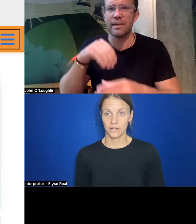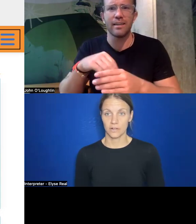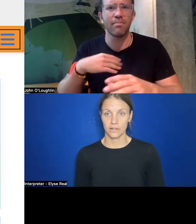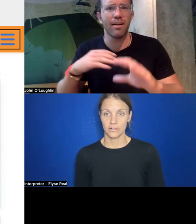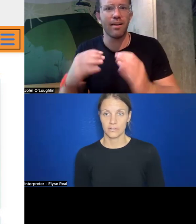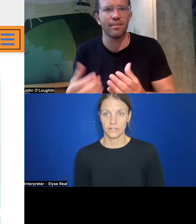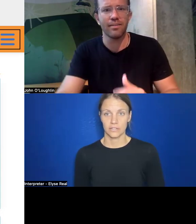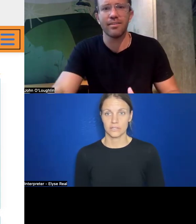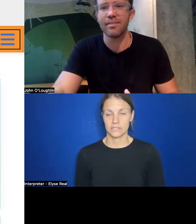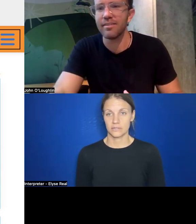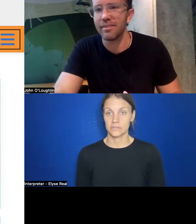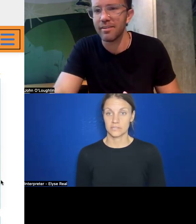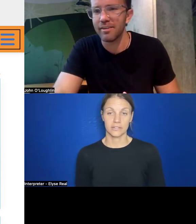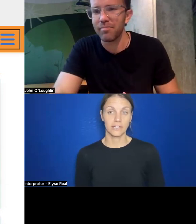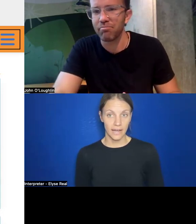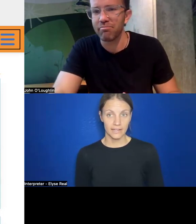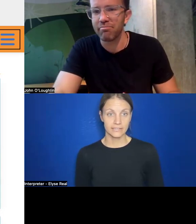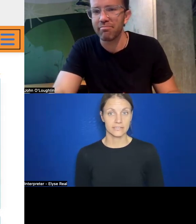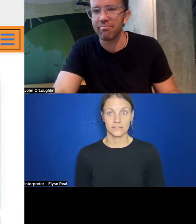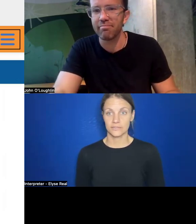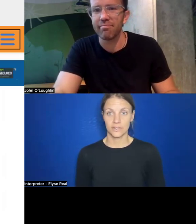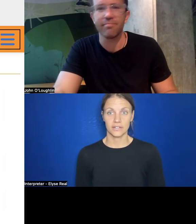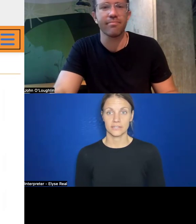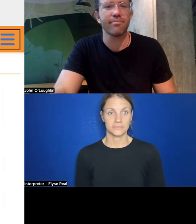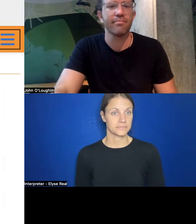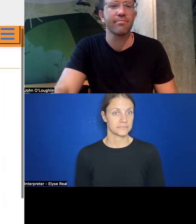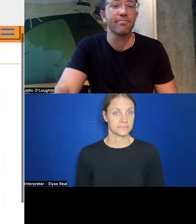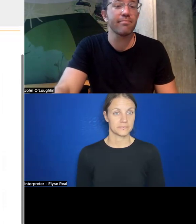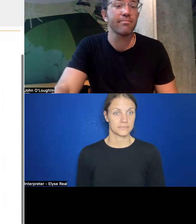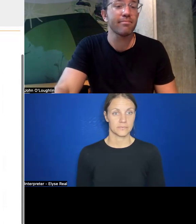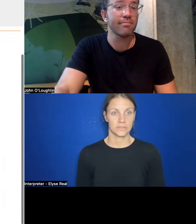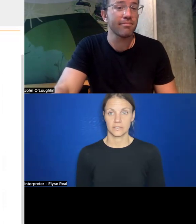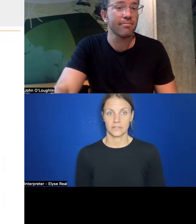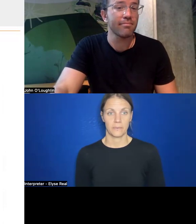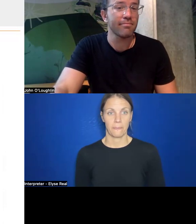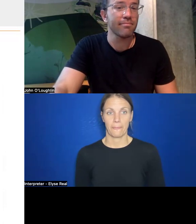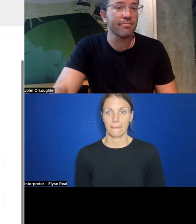so far. You can see who's in your class so far.